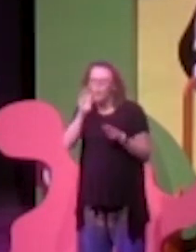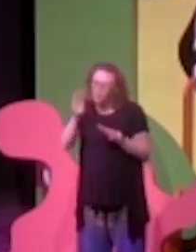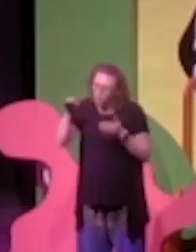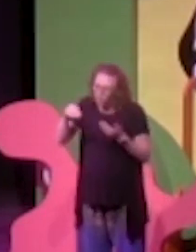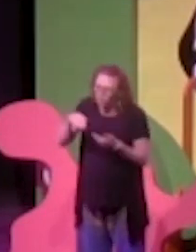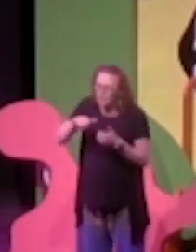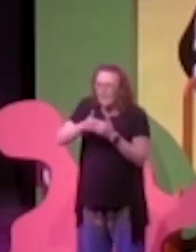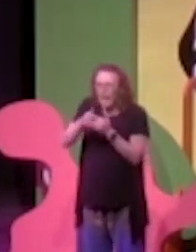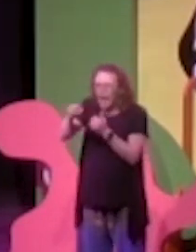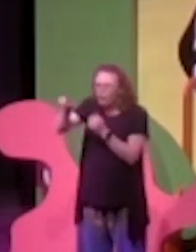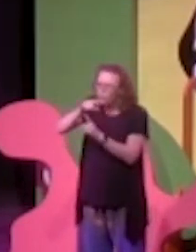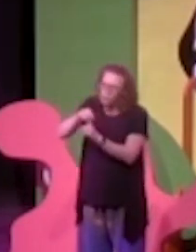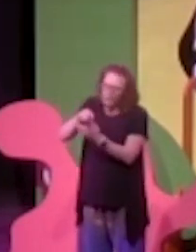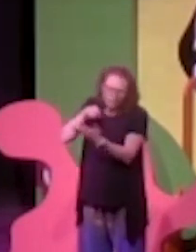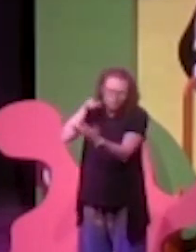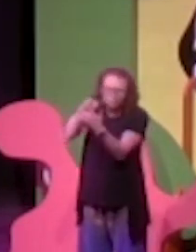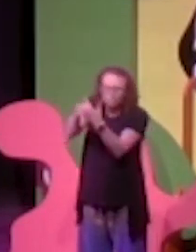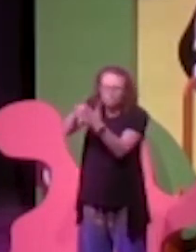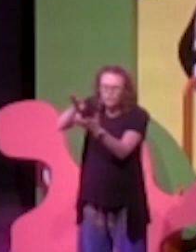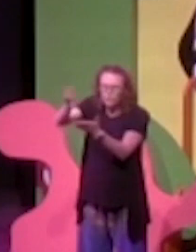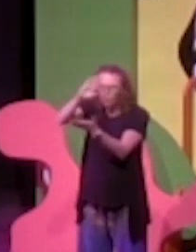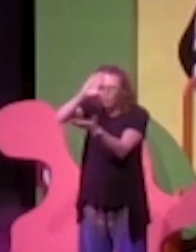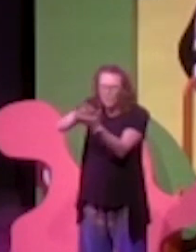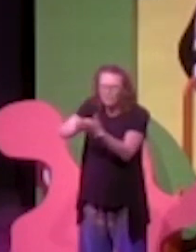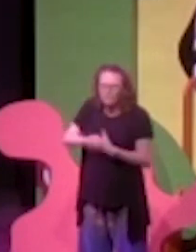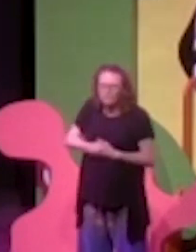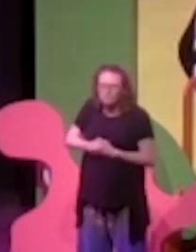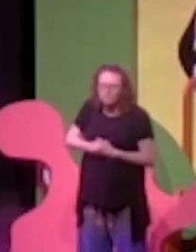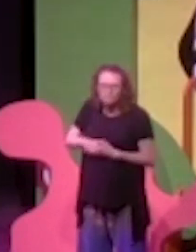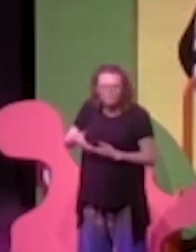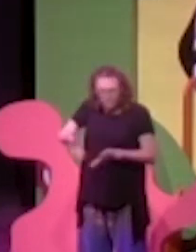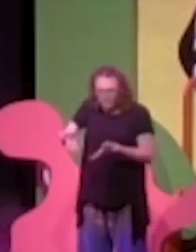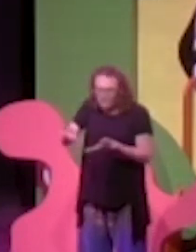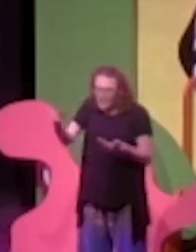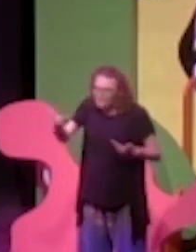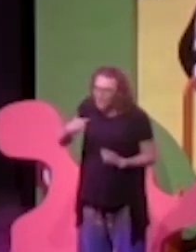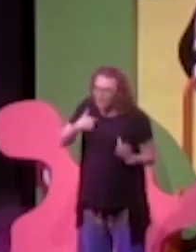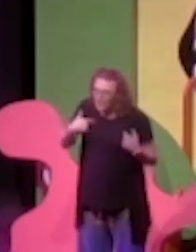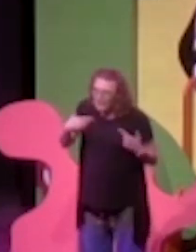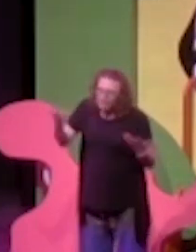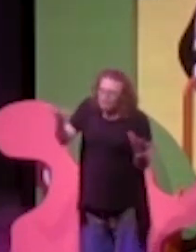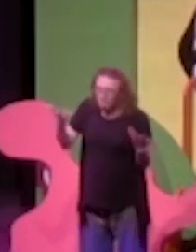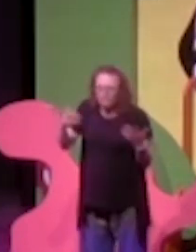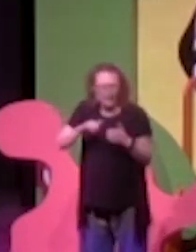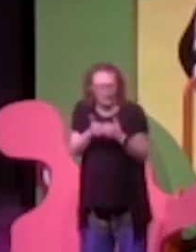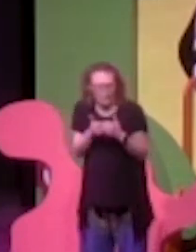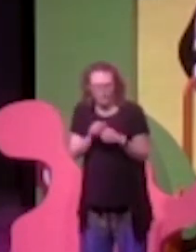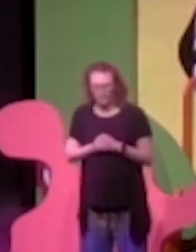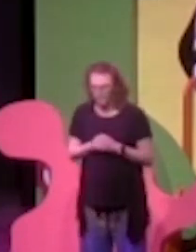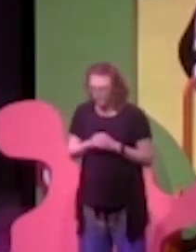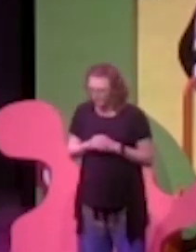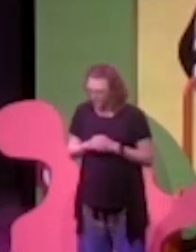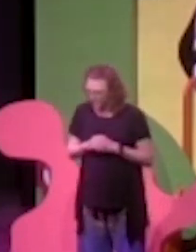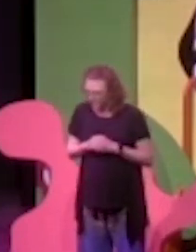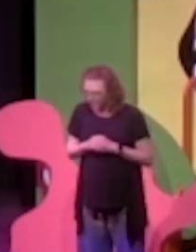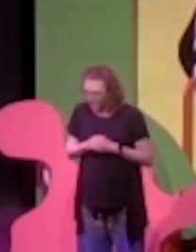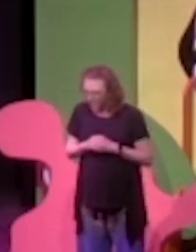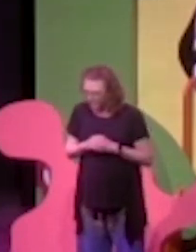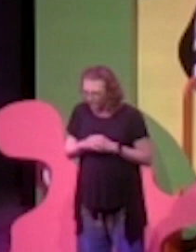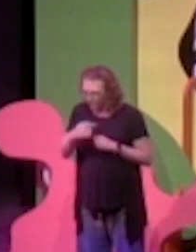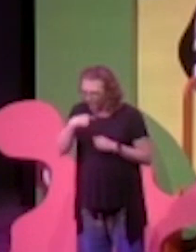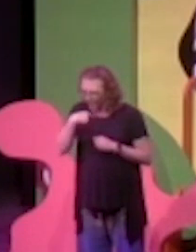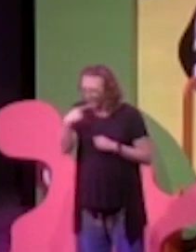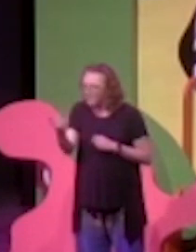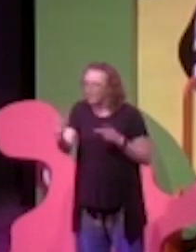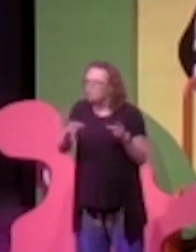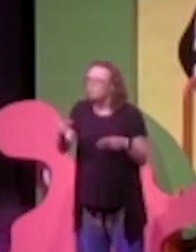arts? How do we get these folks to want us to be at the table? And the story that I've started finding myself telling everybody is, you need to look farther,